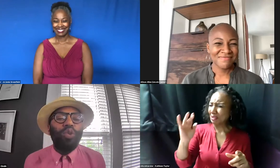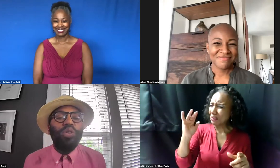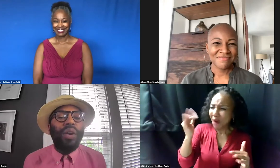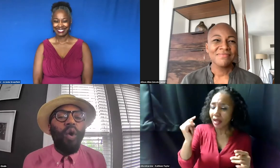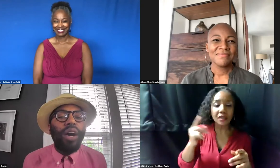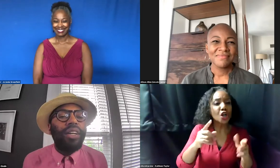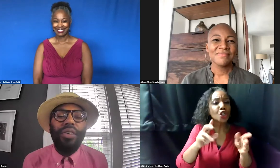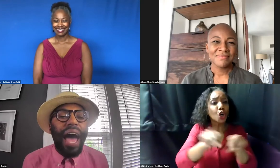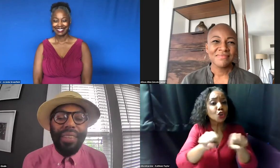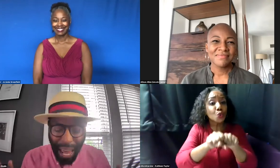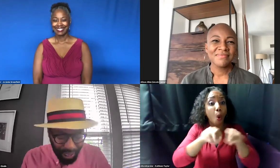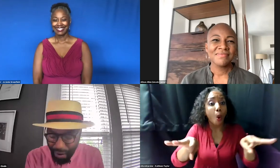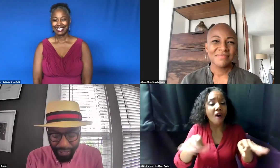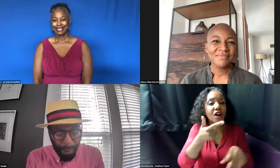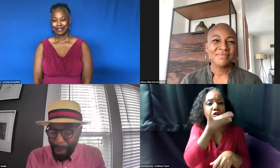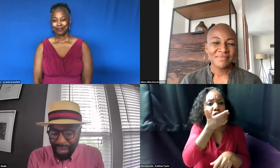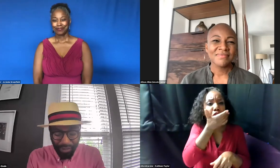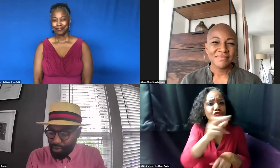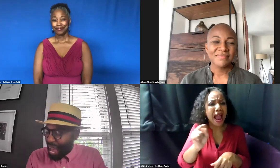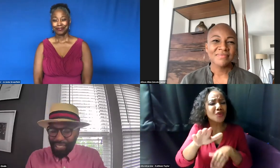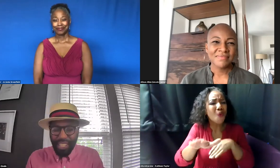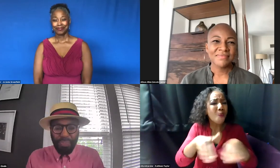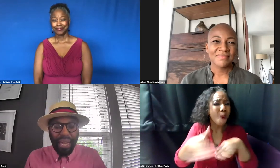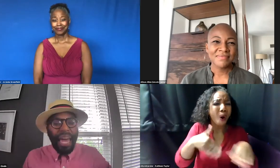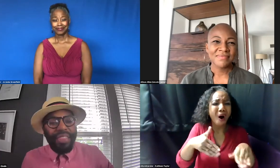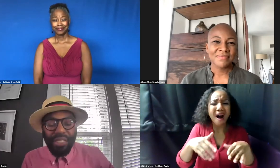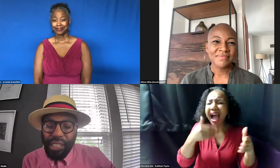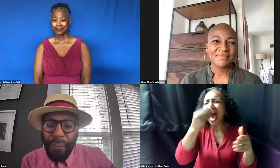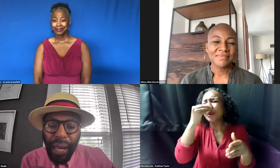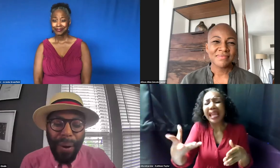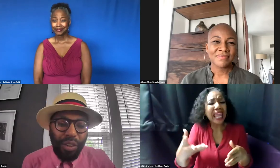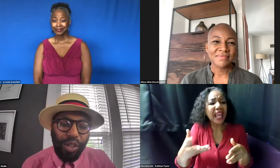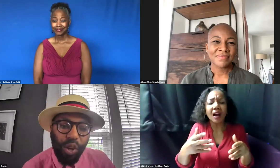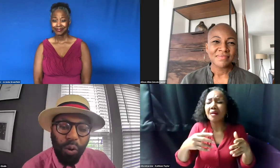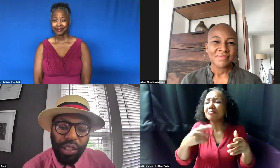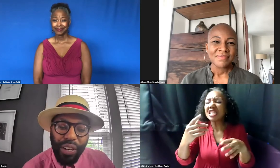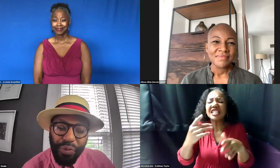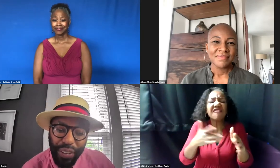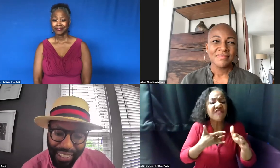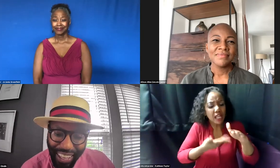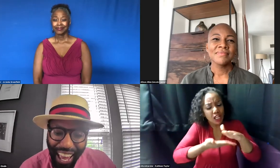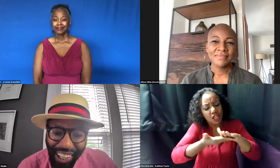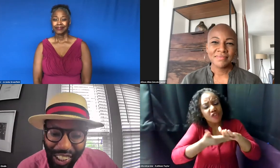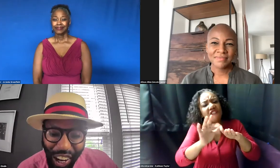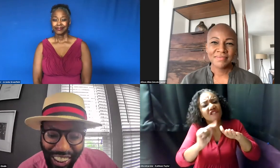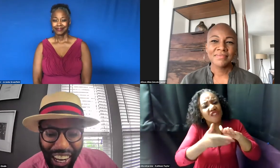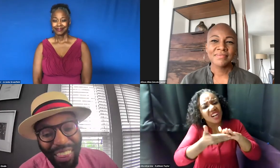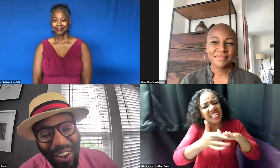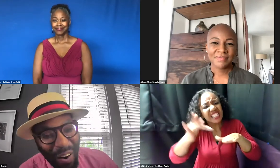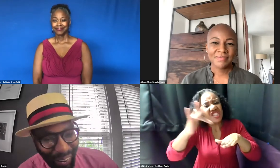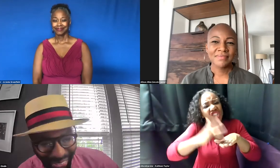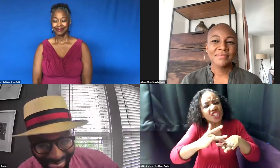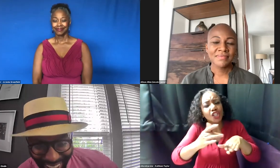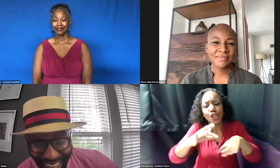your shoes and walk in the grass. I don't care if a patch of grass this big. There's something about the soles of your feet touching